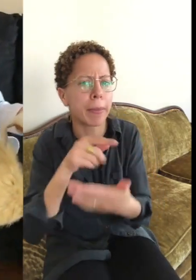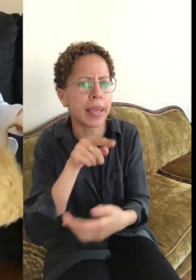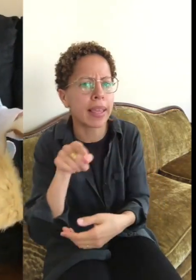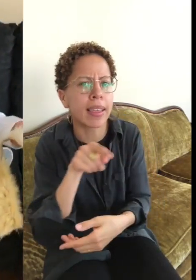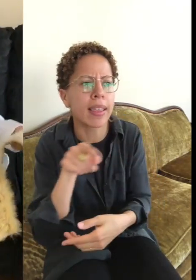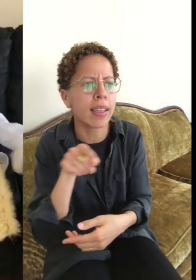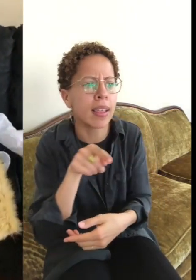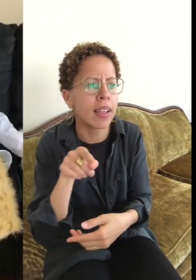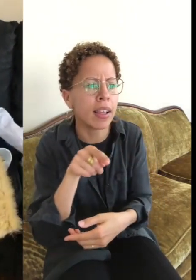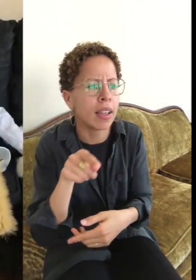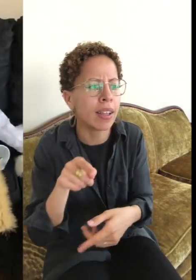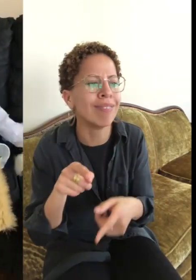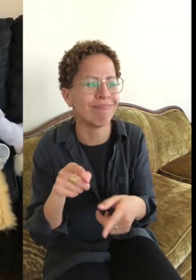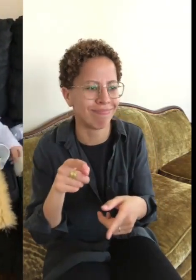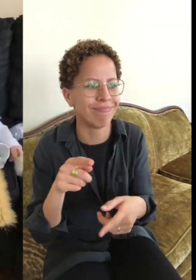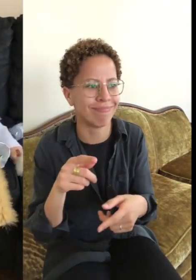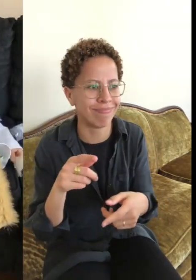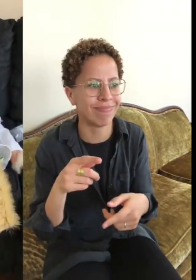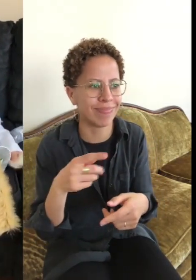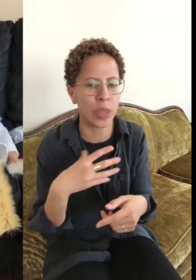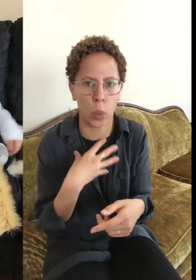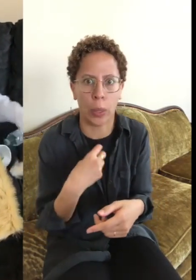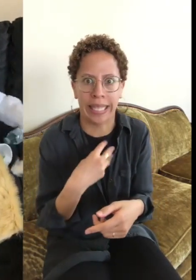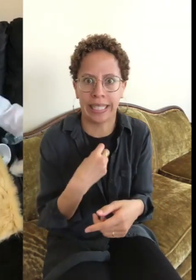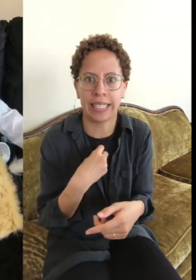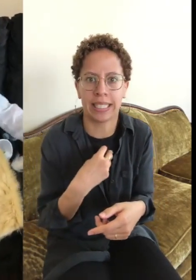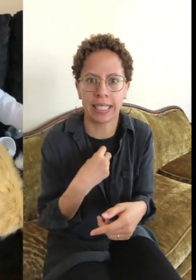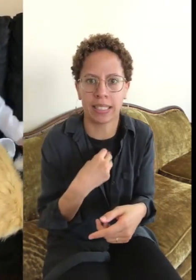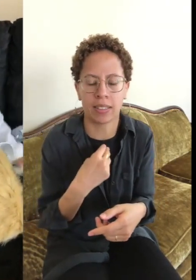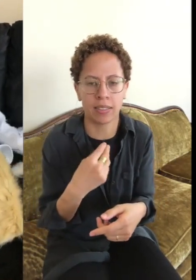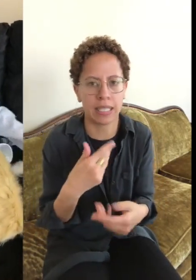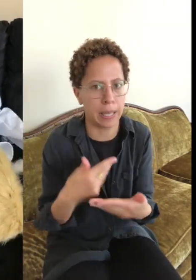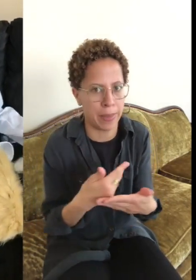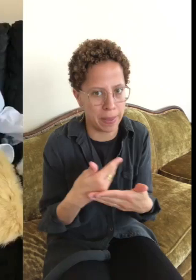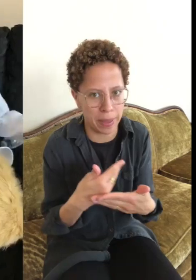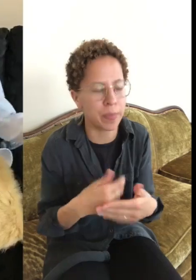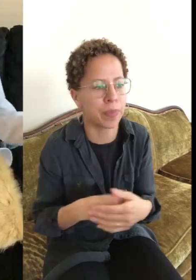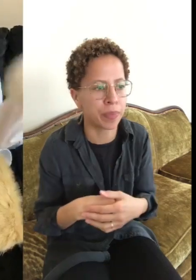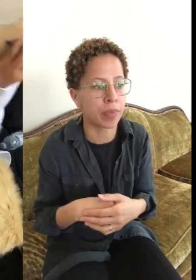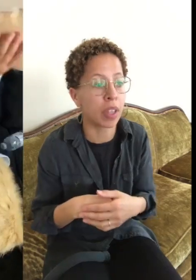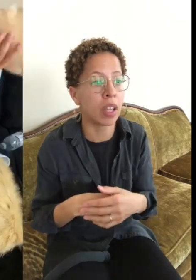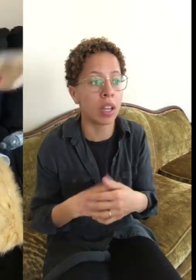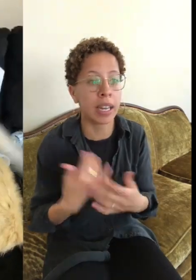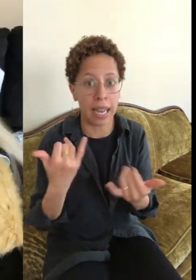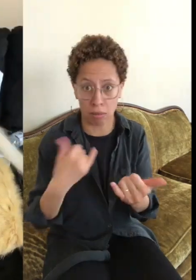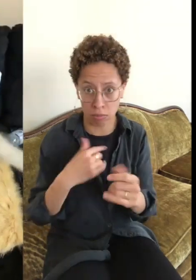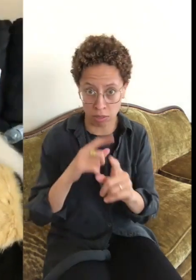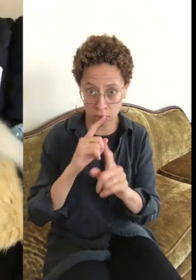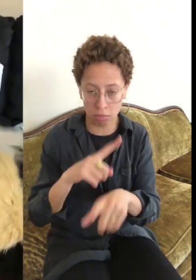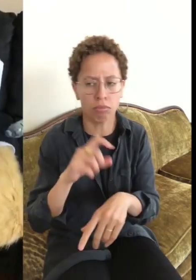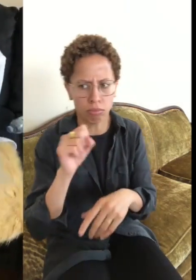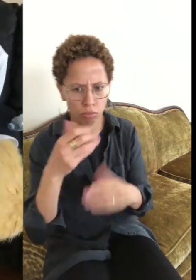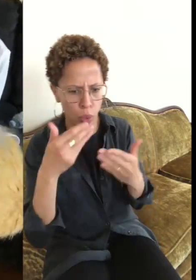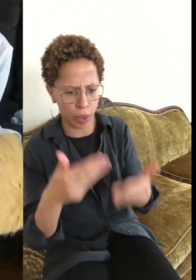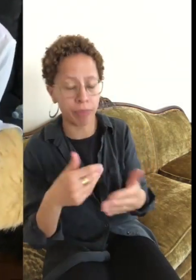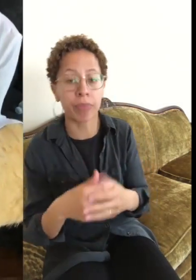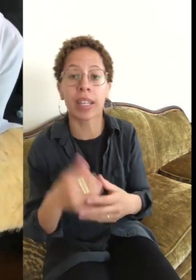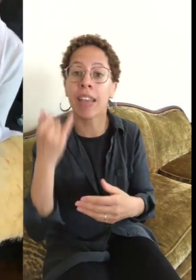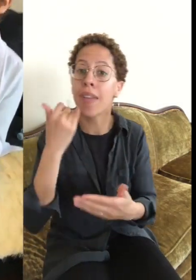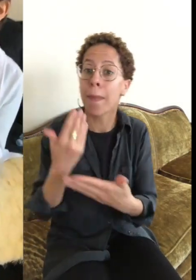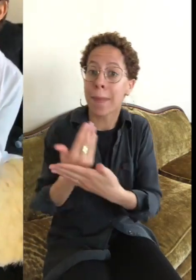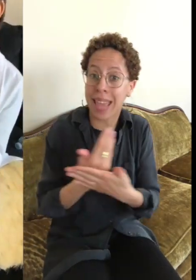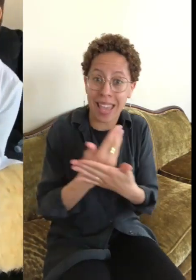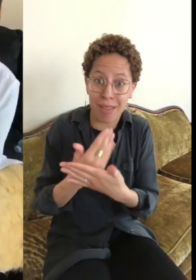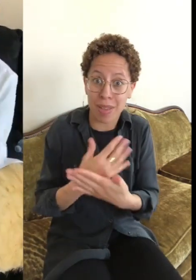the answer? Yeah, tell them the answer. So, when a polar bear is a baby, its fur is completely white to camouflage and